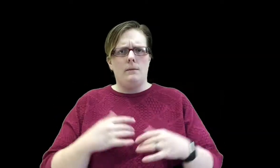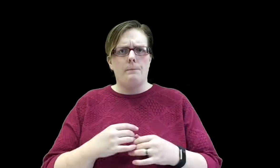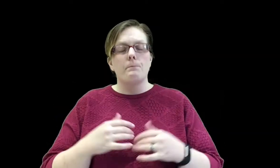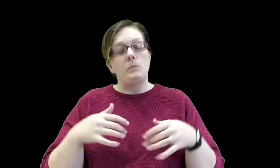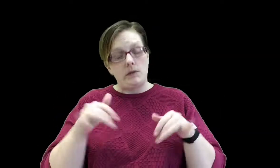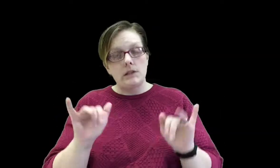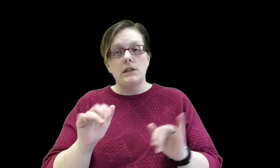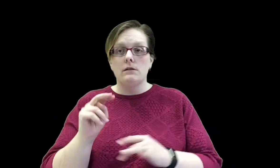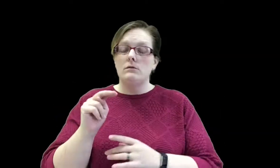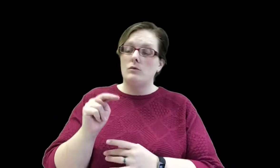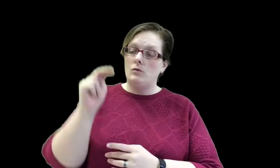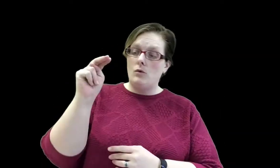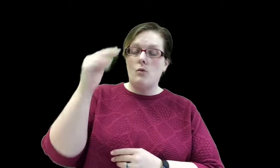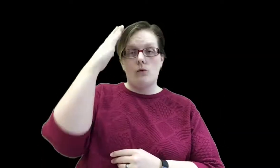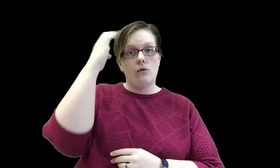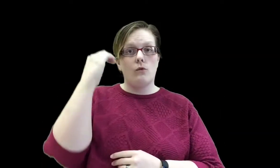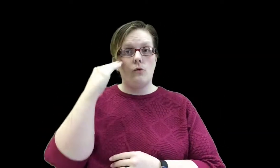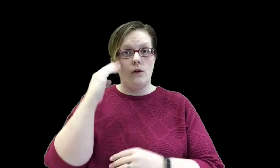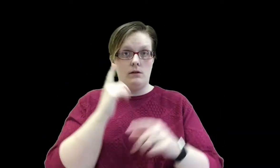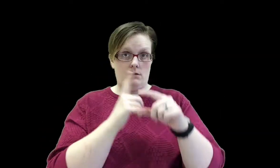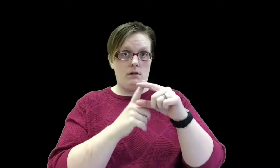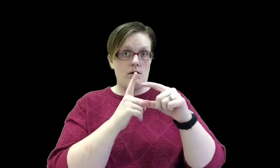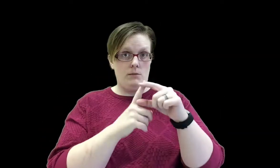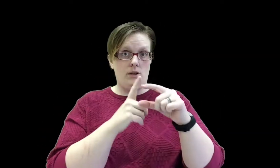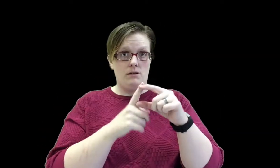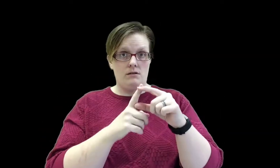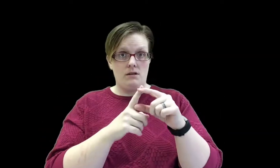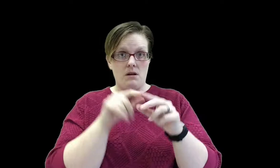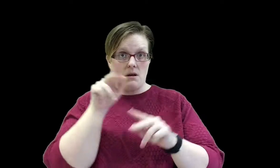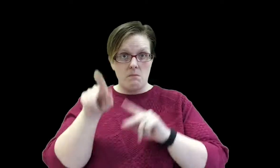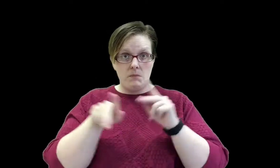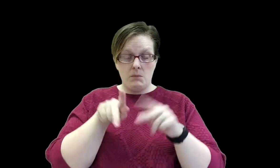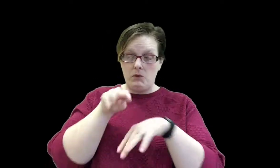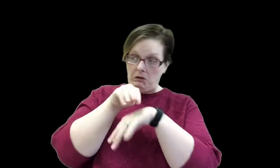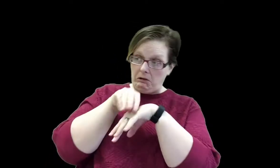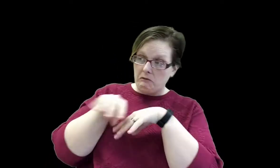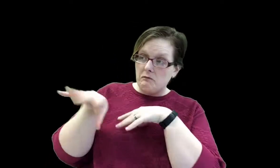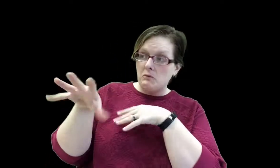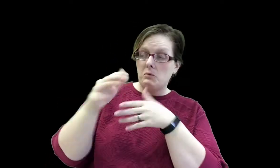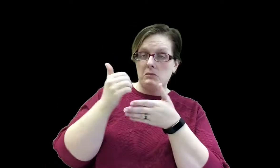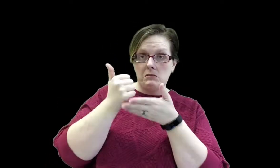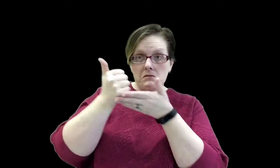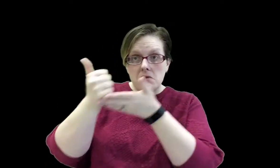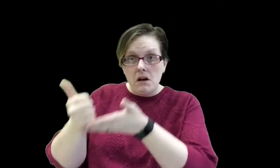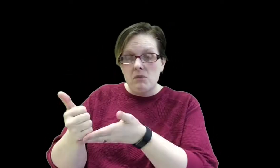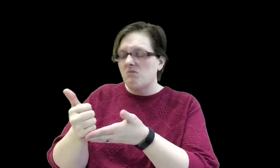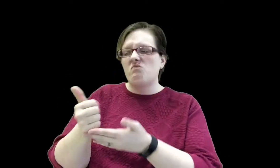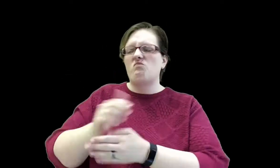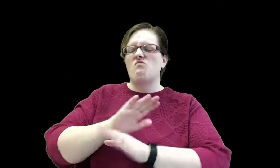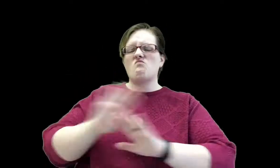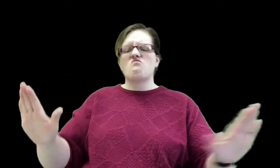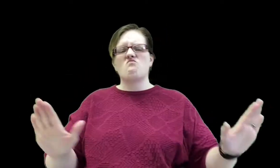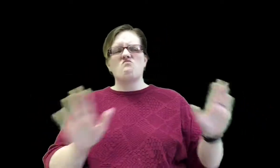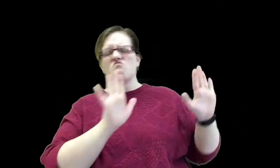So what's going on now? Well, it's still the same. North Korea is communist. and